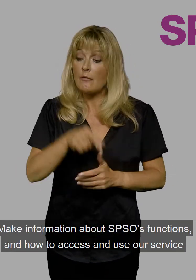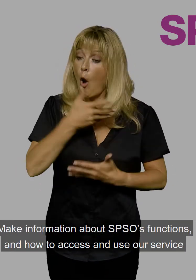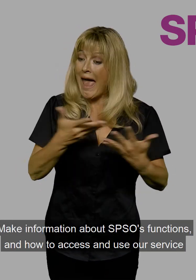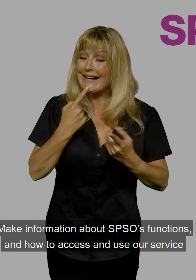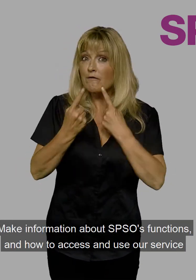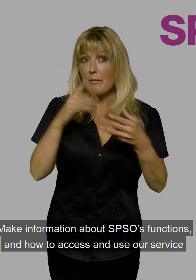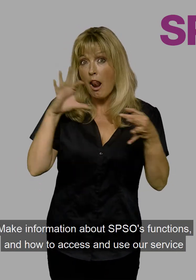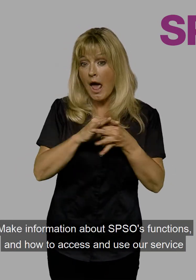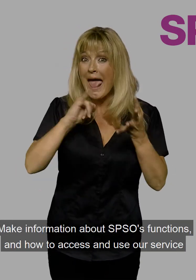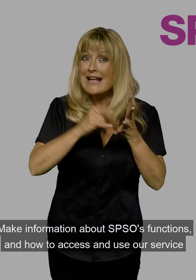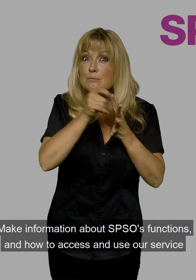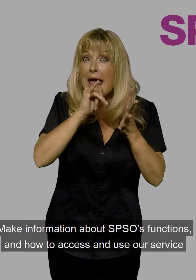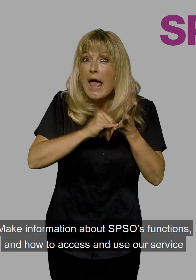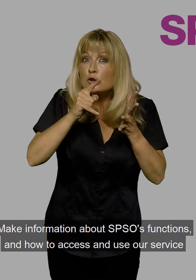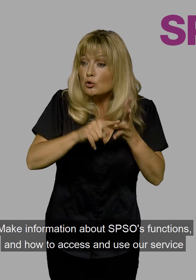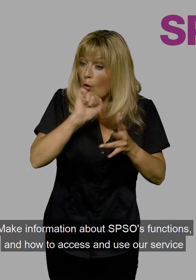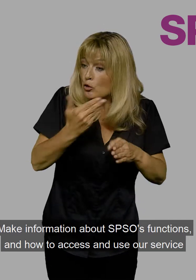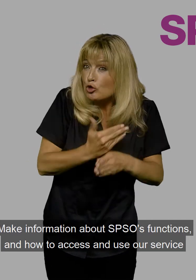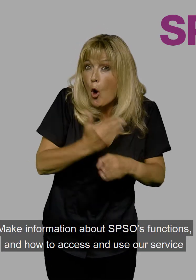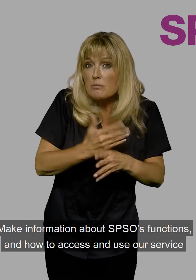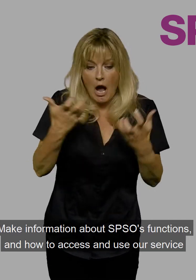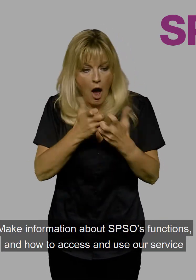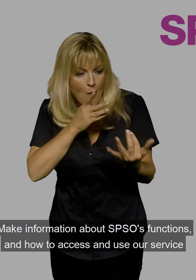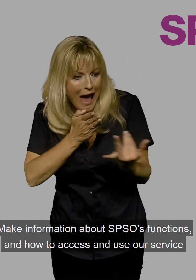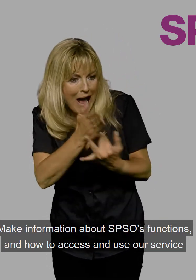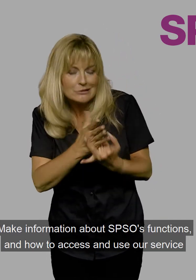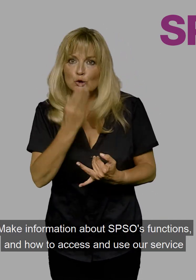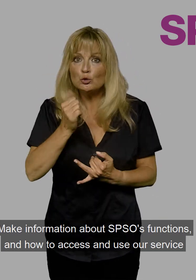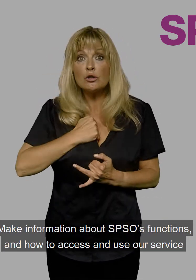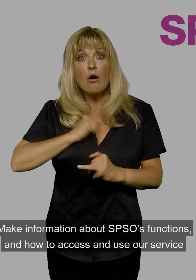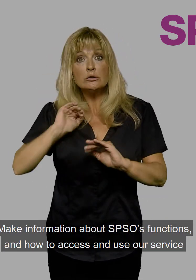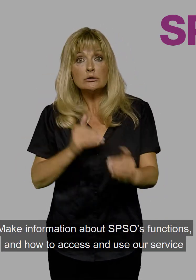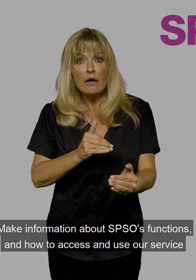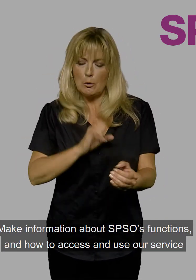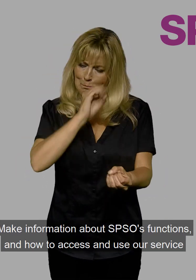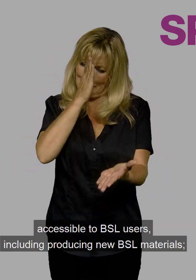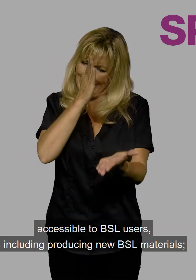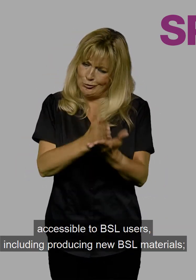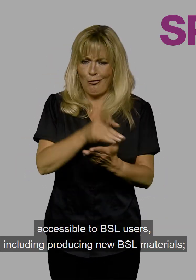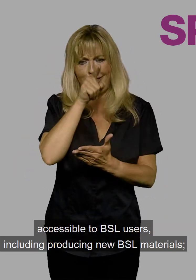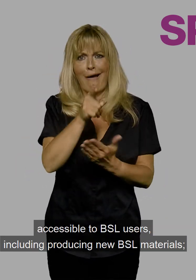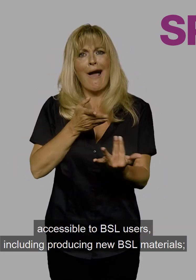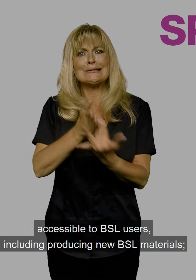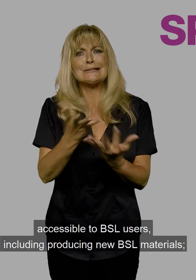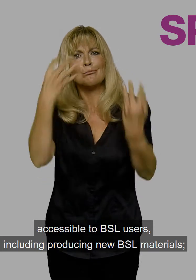make information about SPSO's functions and how to access and use our service accessible to BSL